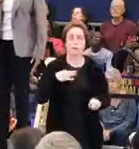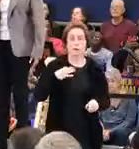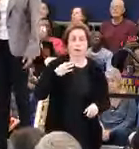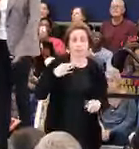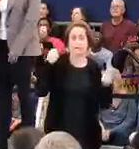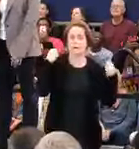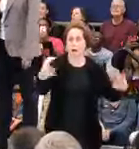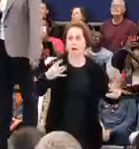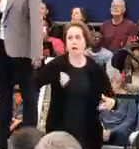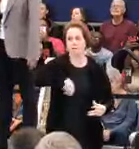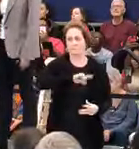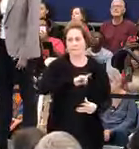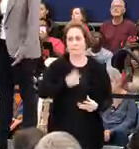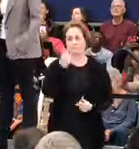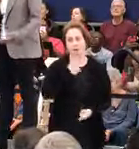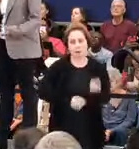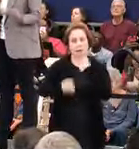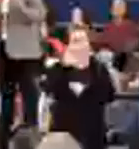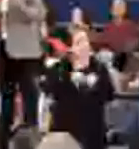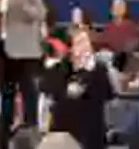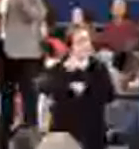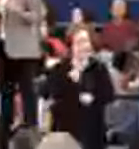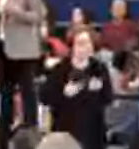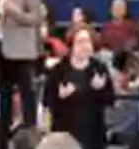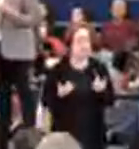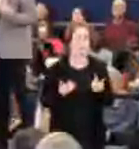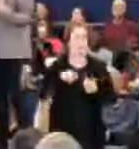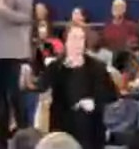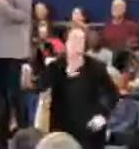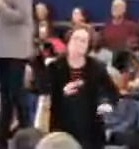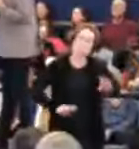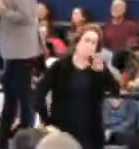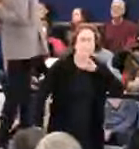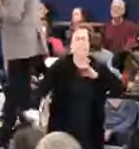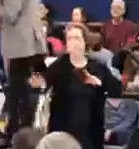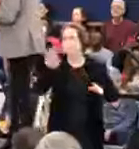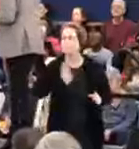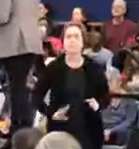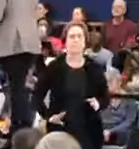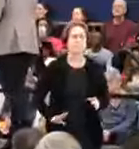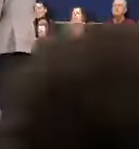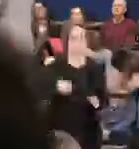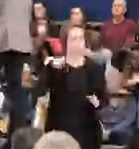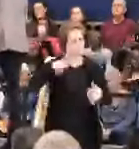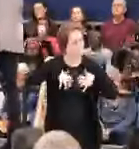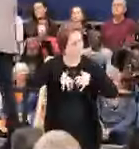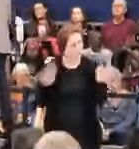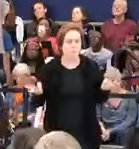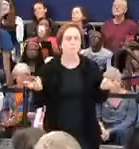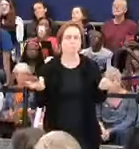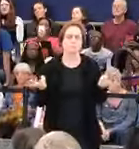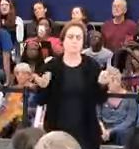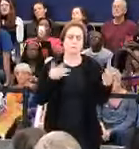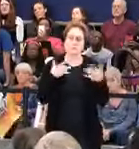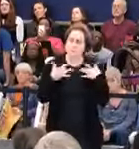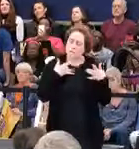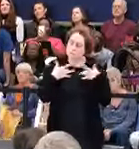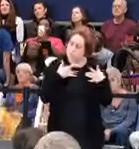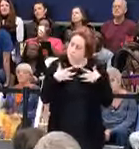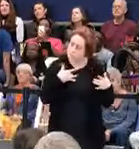lot of us have been asking, you know, questions based on the frustration, yes, the anger, the